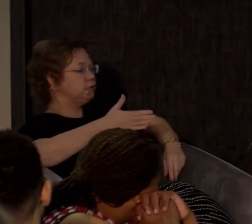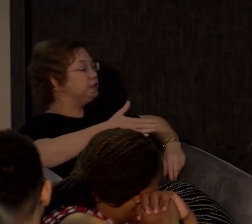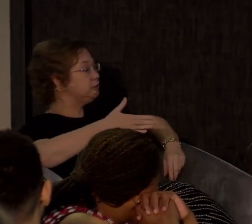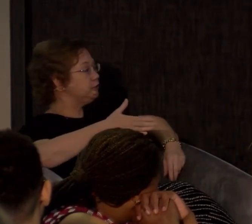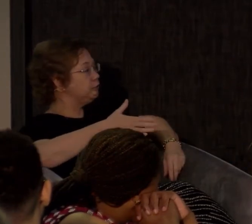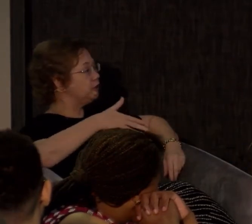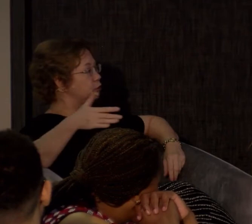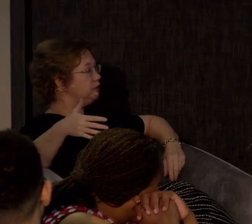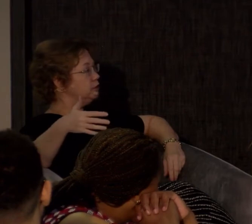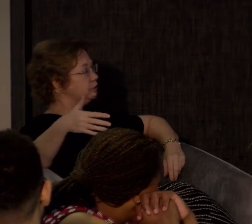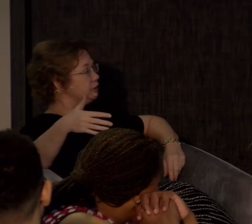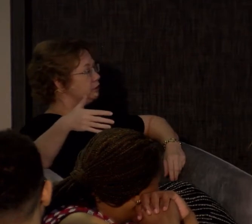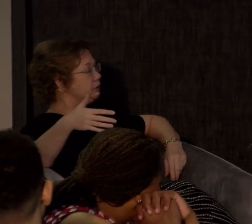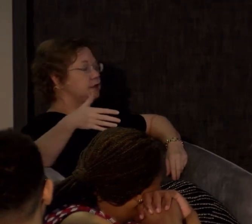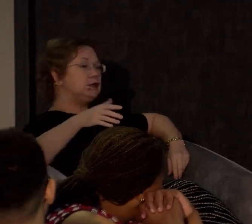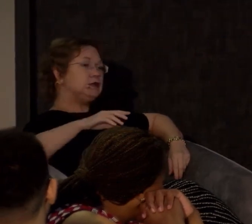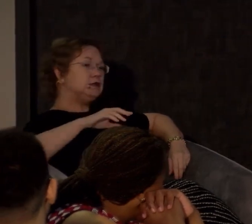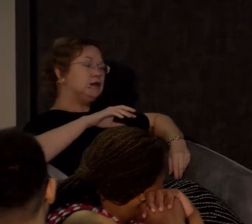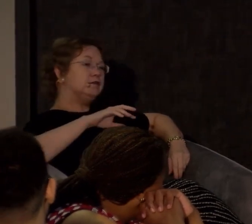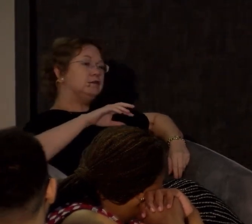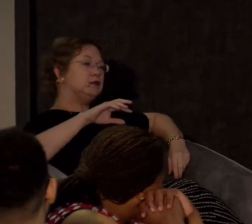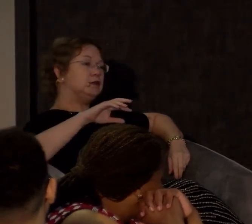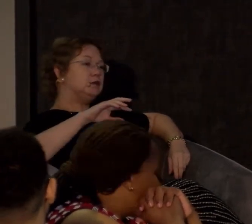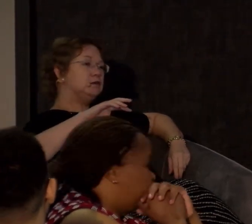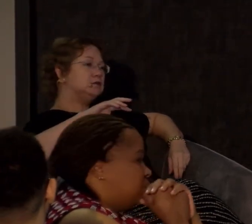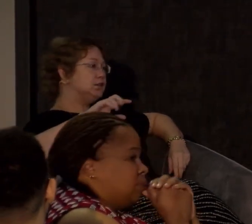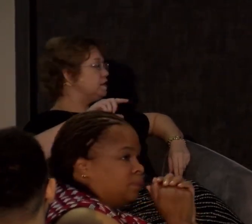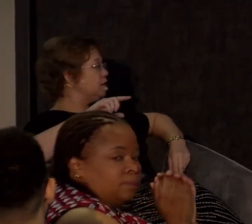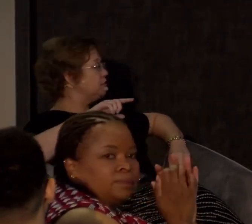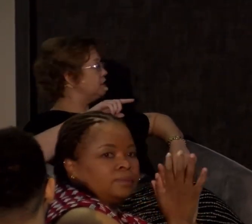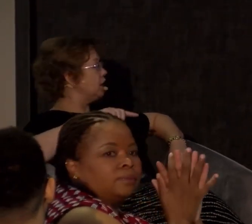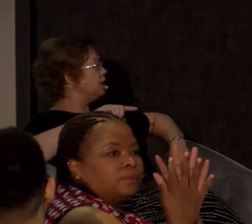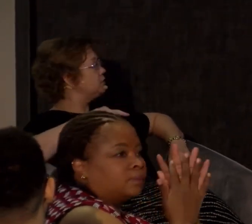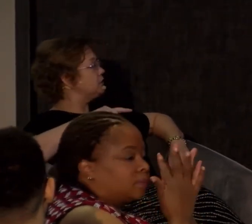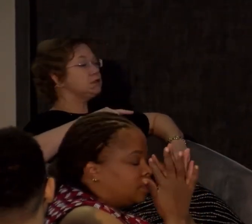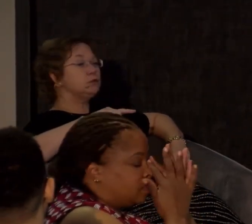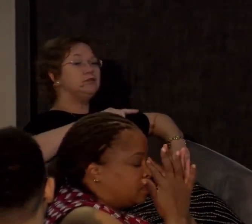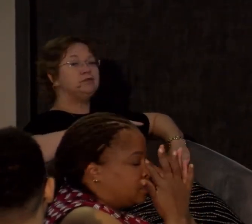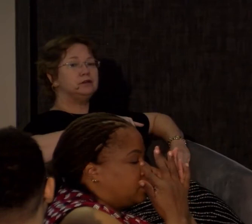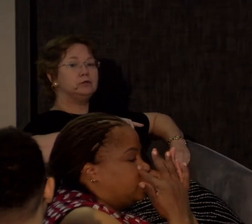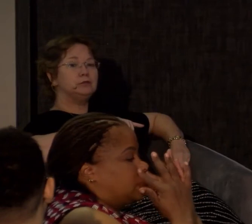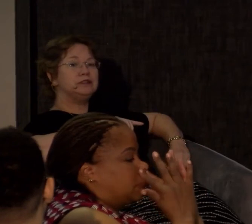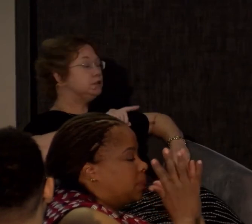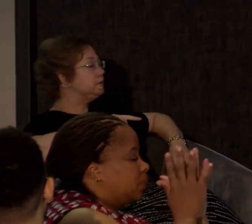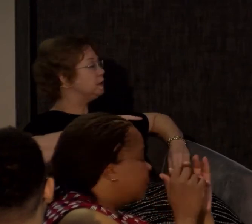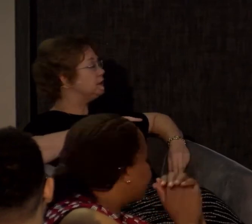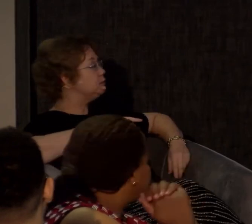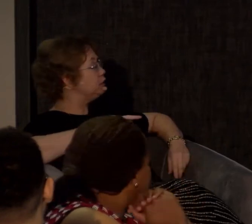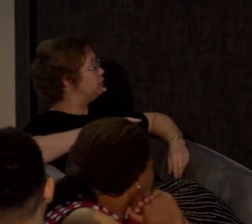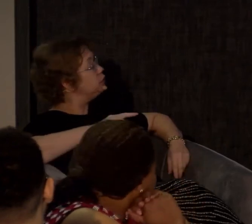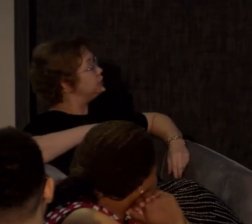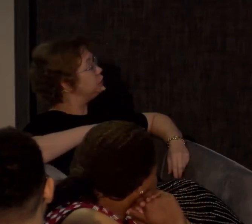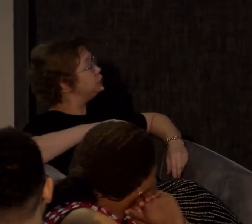So you have 2024 and 2030. I think 7 out of the 9 risks we feel will materialize